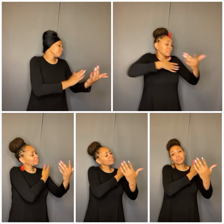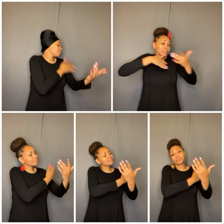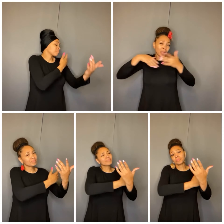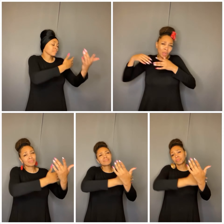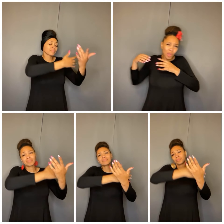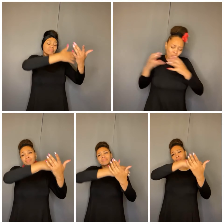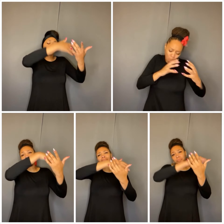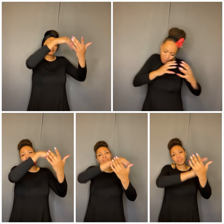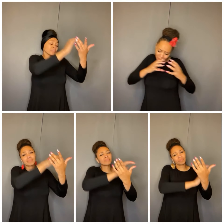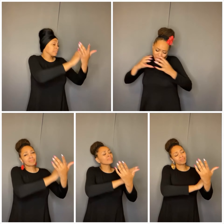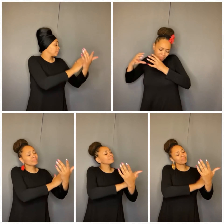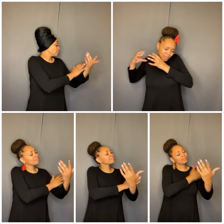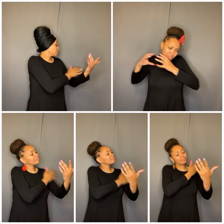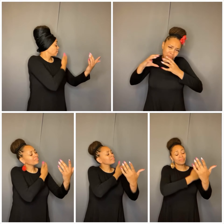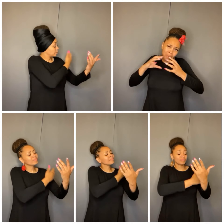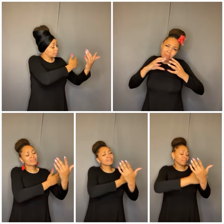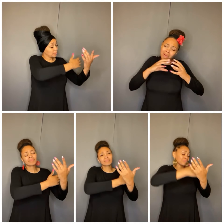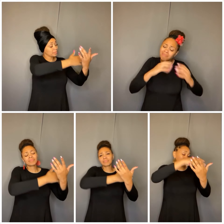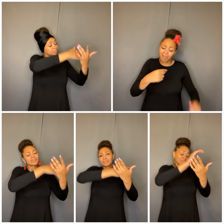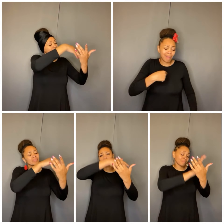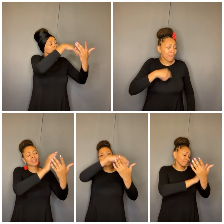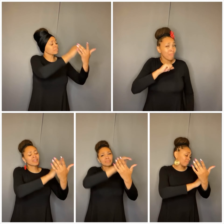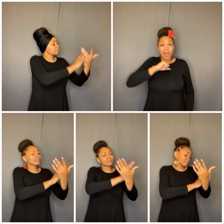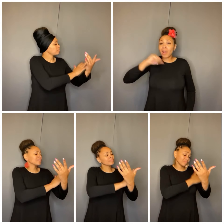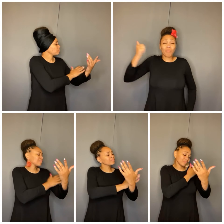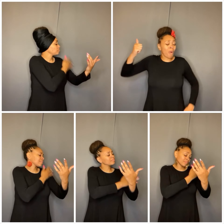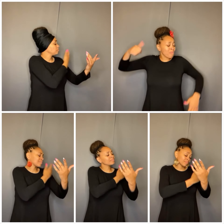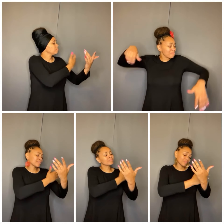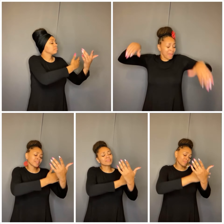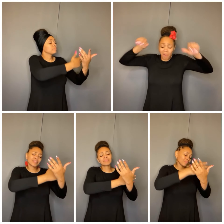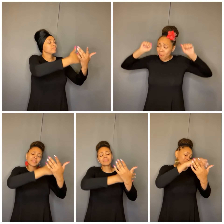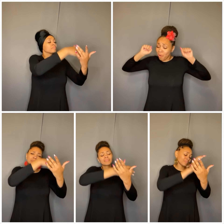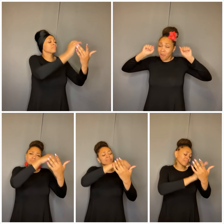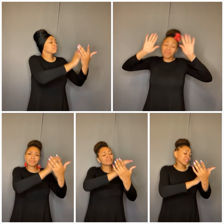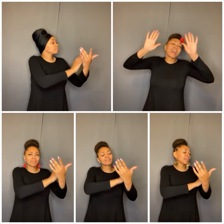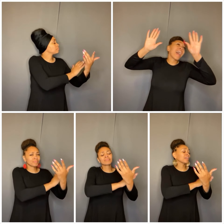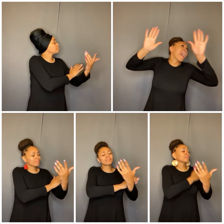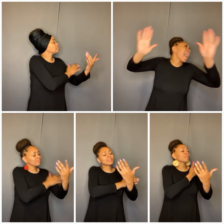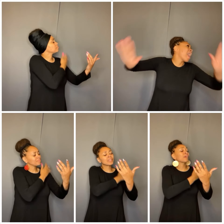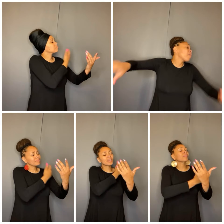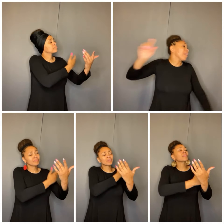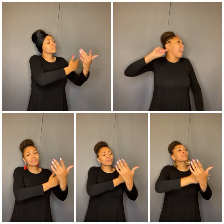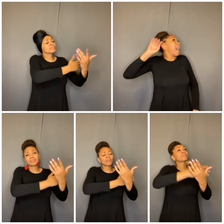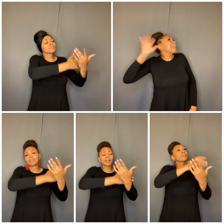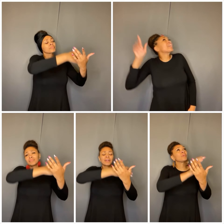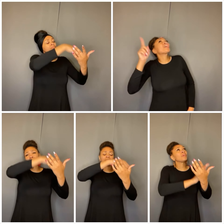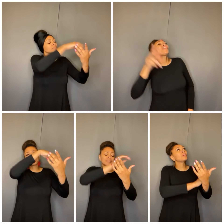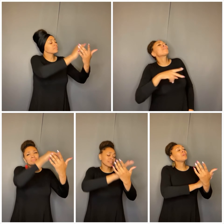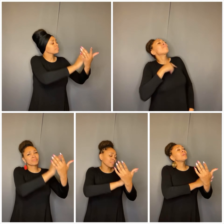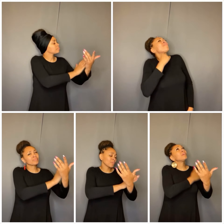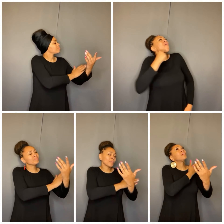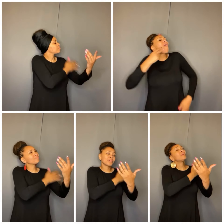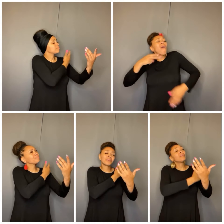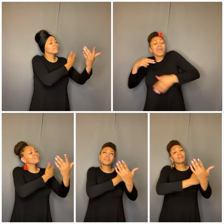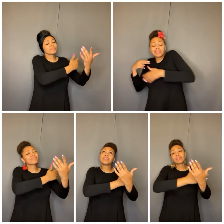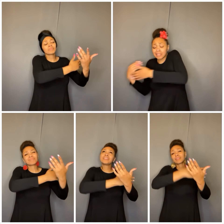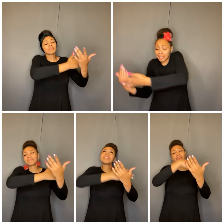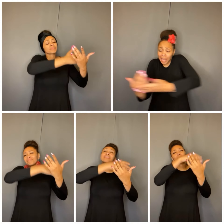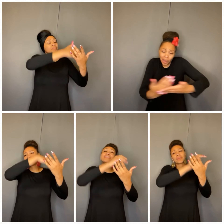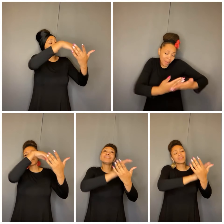Going through a storm, but I won't go down I hear your voice carried